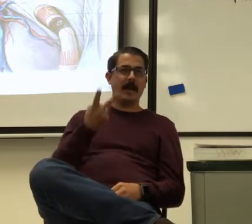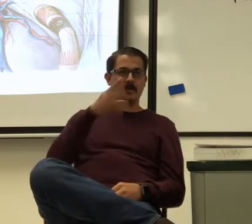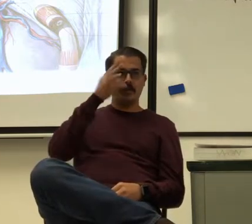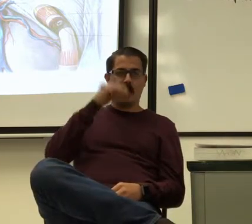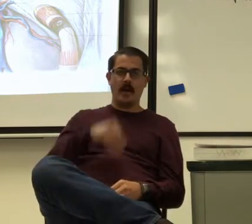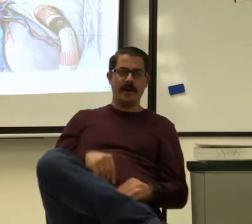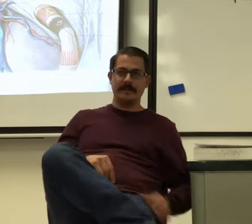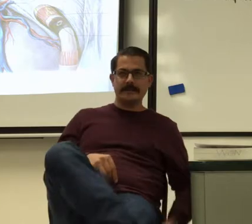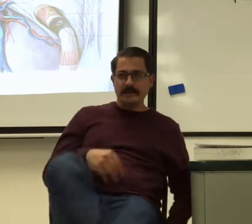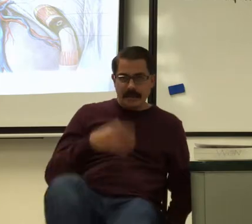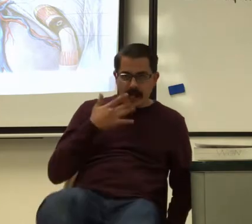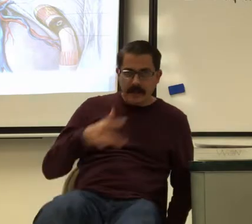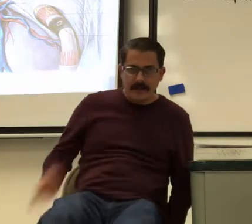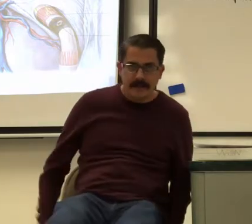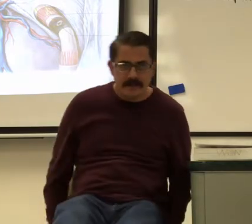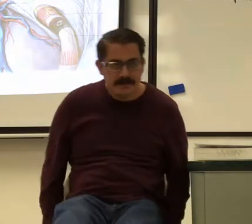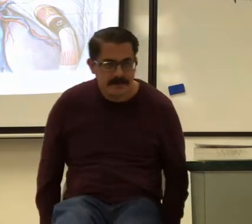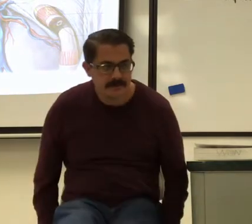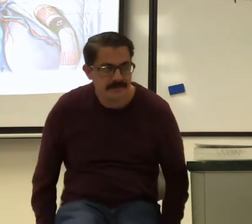say it runs medially